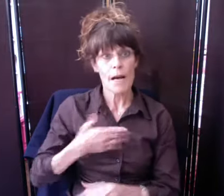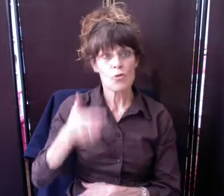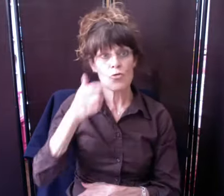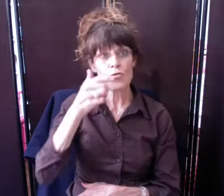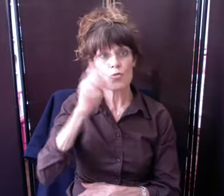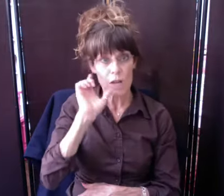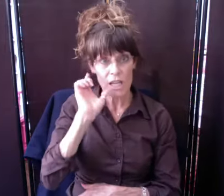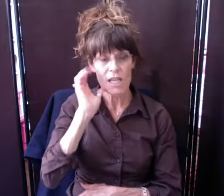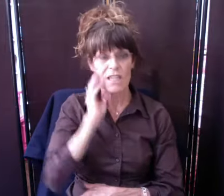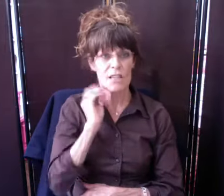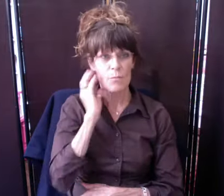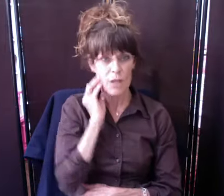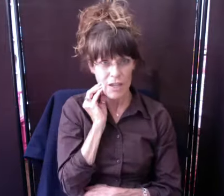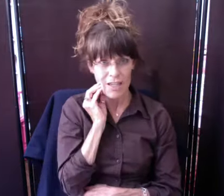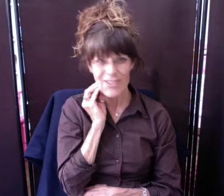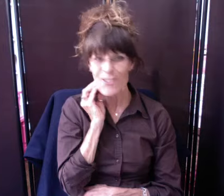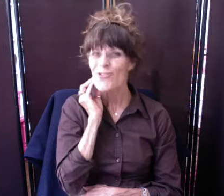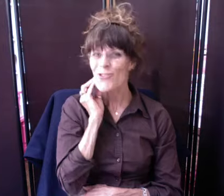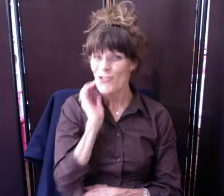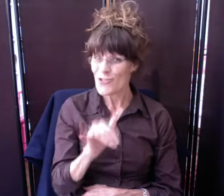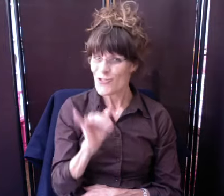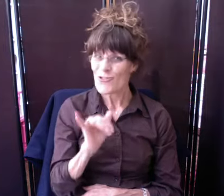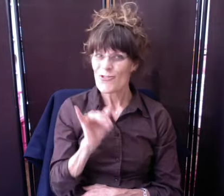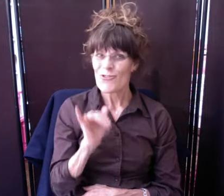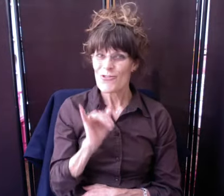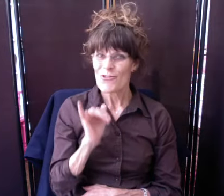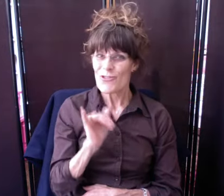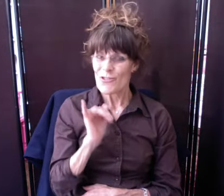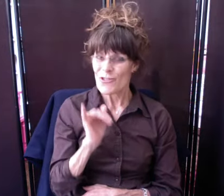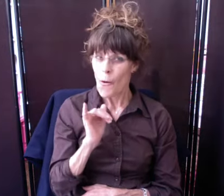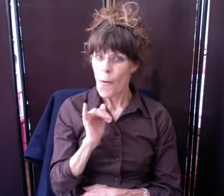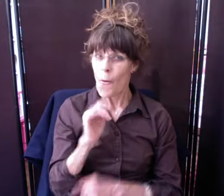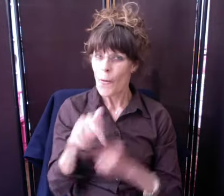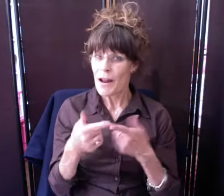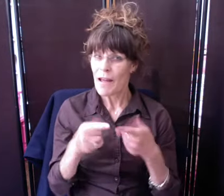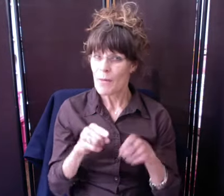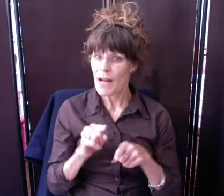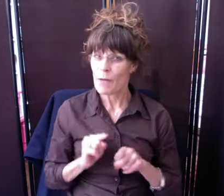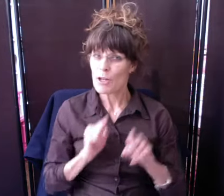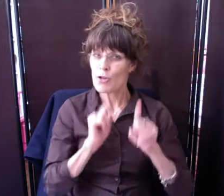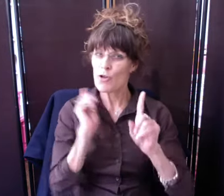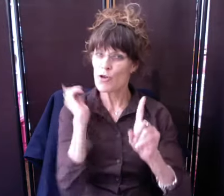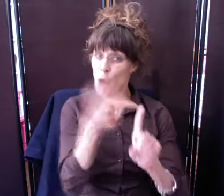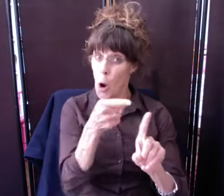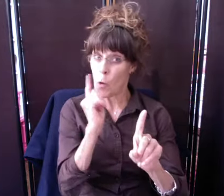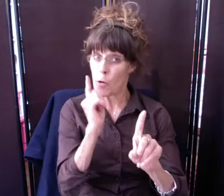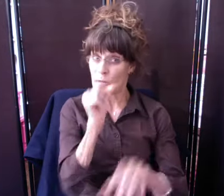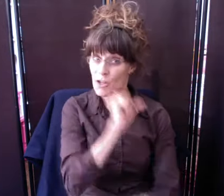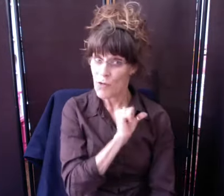see in nights that I set out to get drunk, I would be perfectly drunk, if there's such a